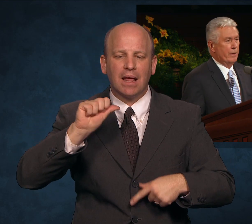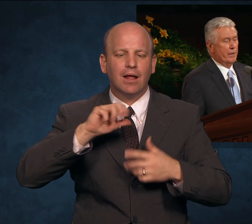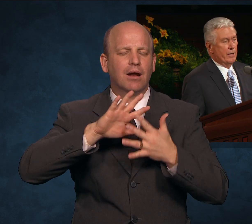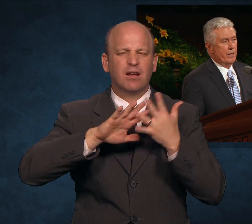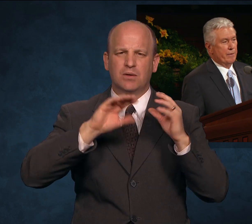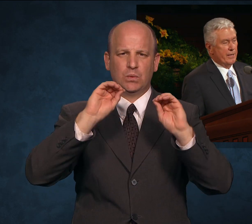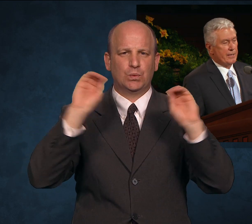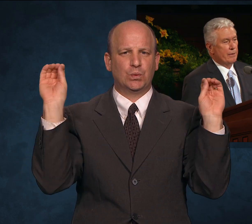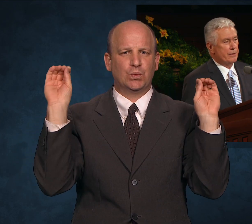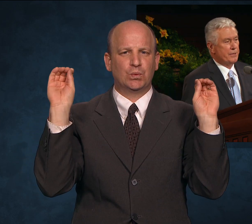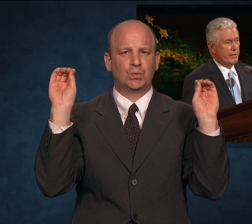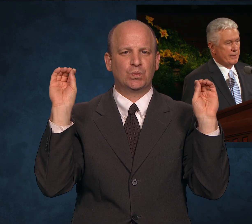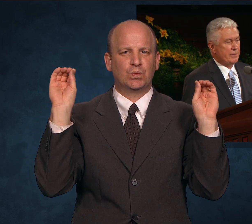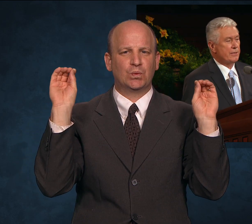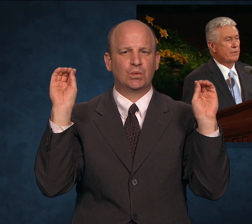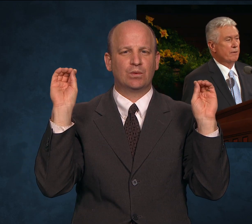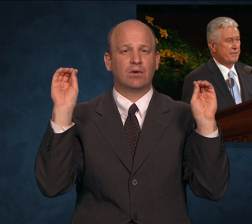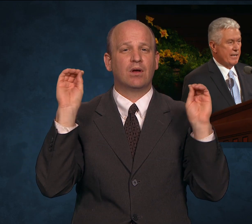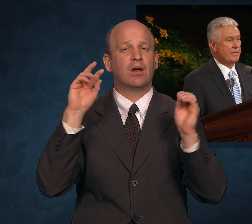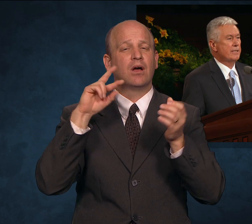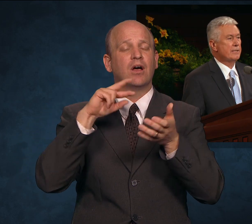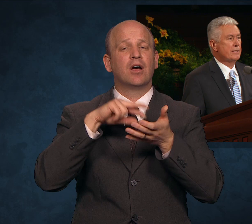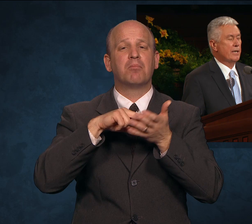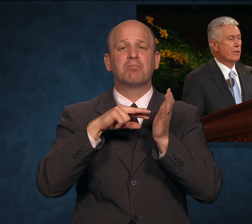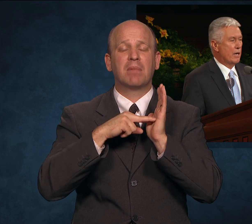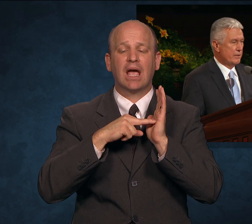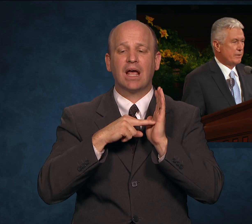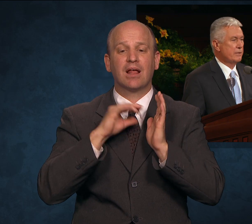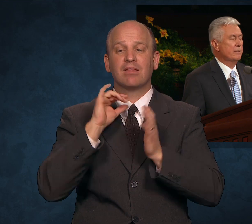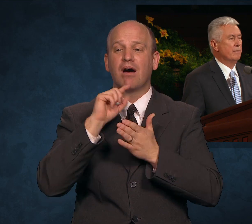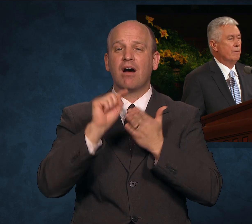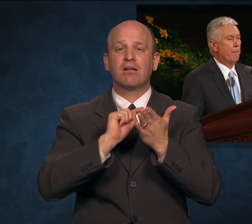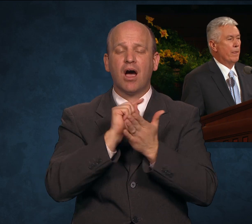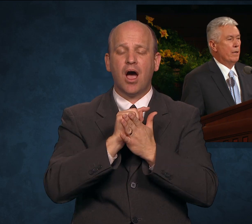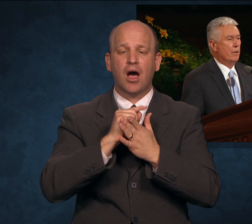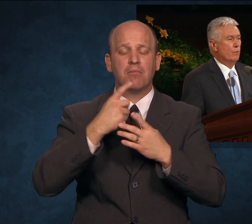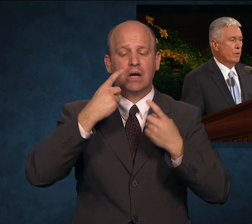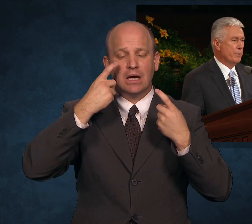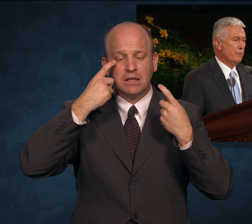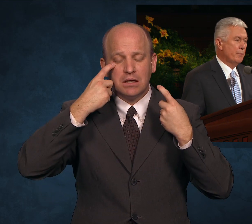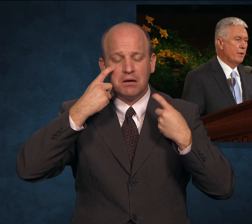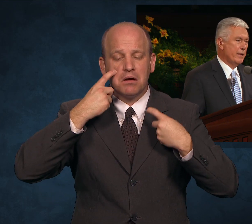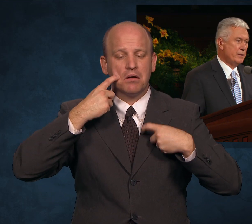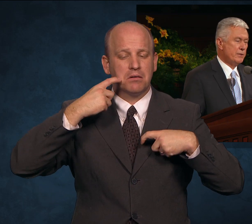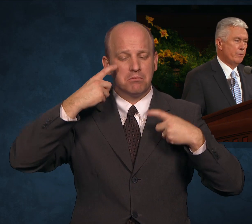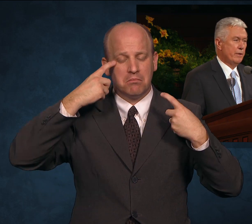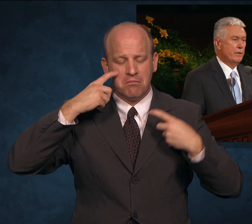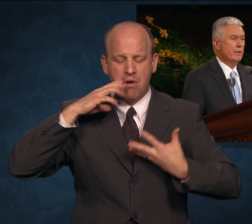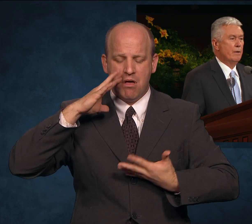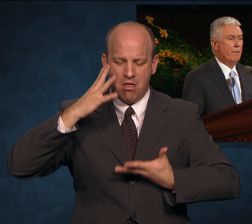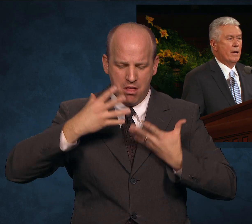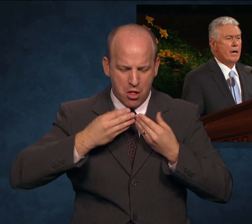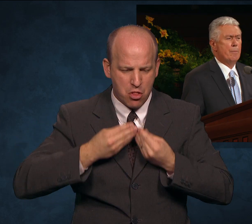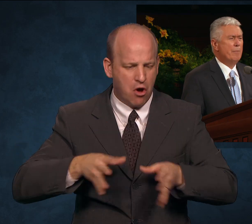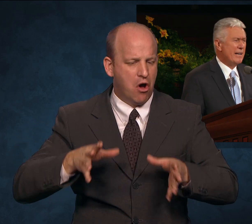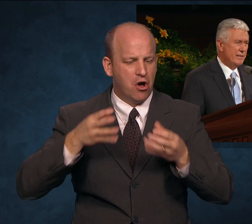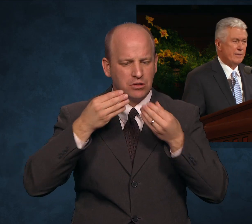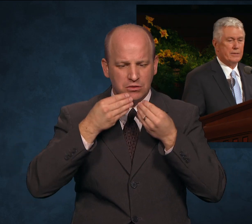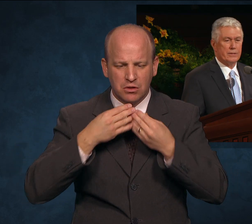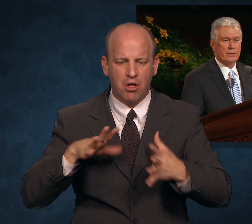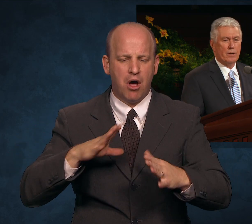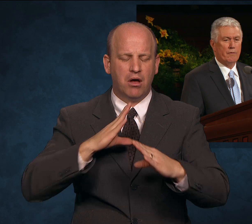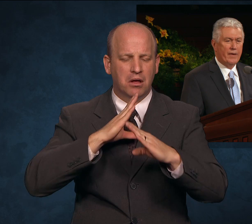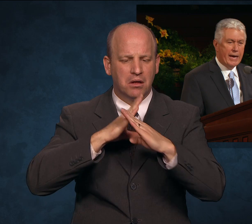disability and that our tears of sadness and loss will be replaced with an